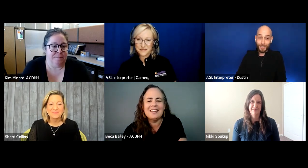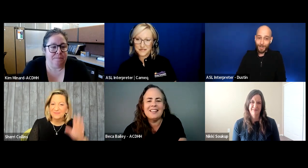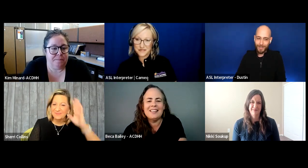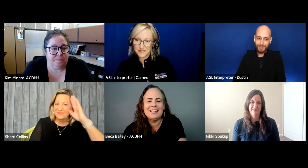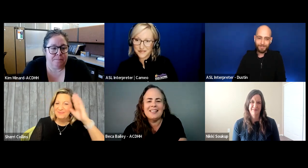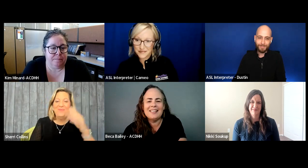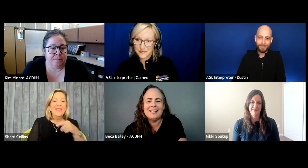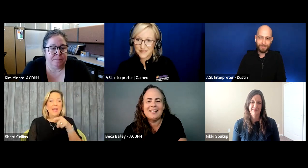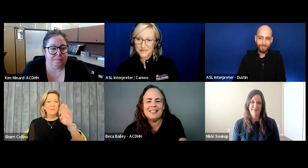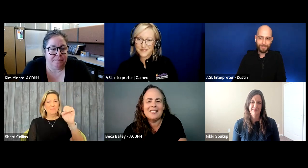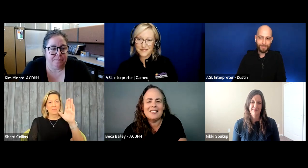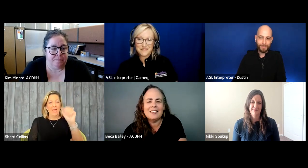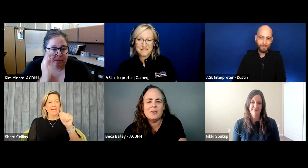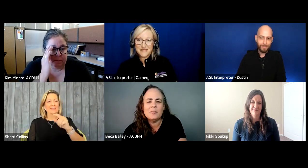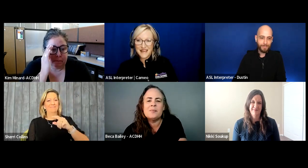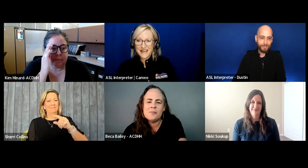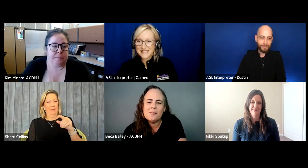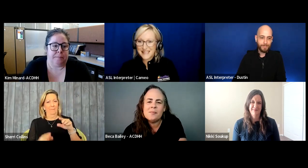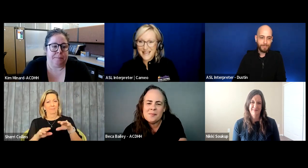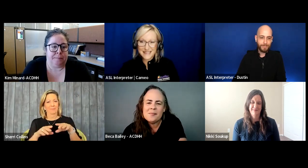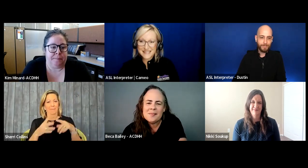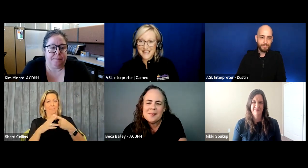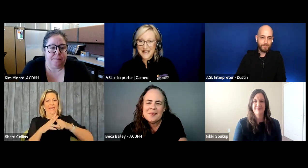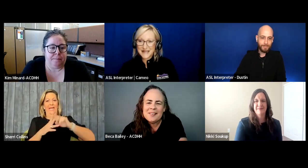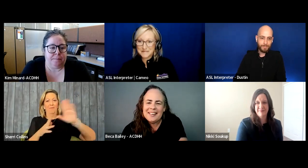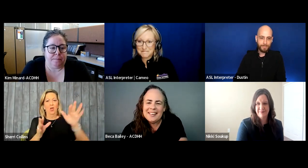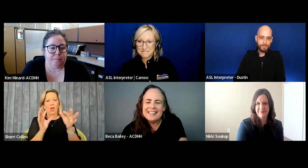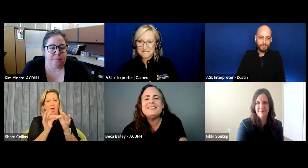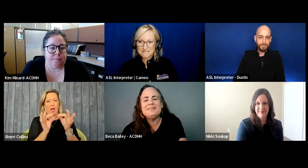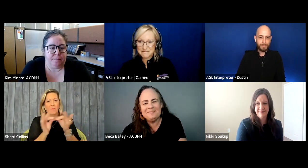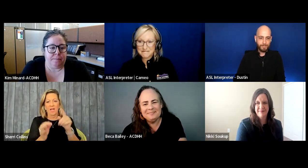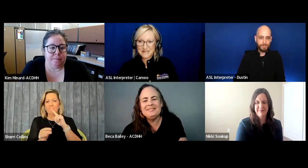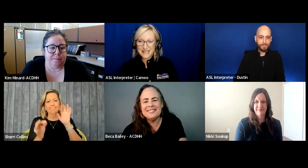Thank you. And Sherry? Yes, thanks. At